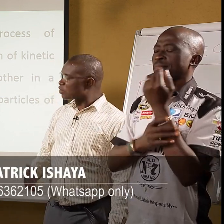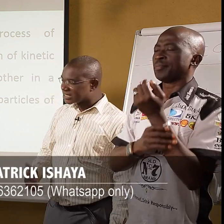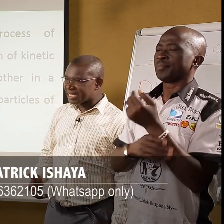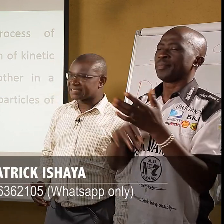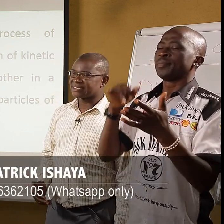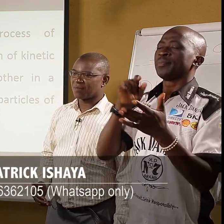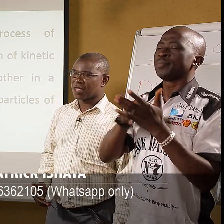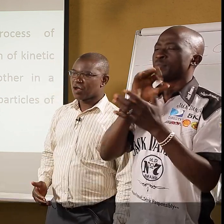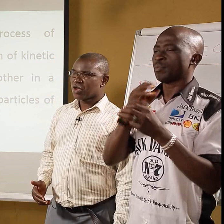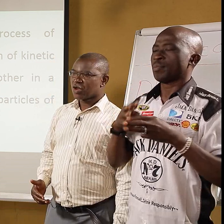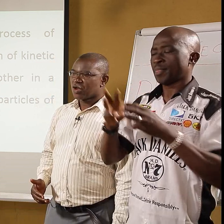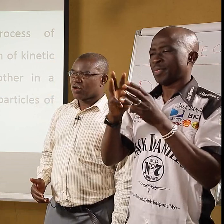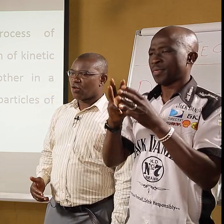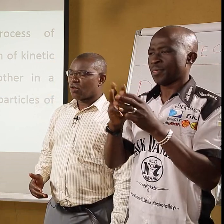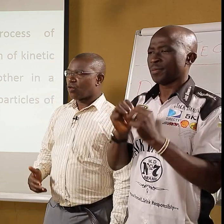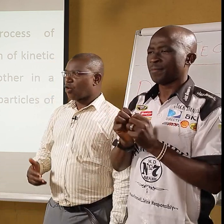a process